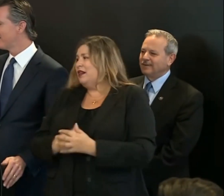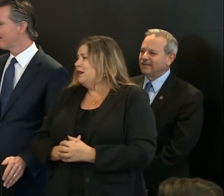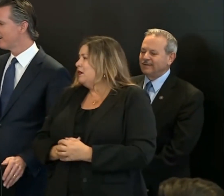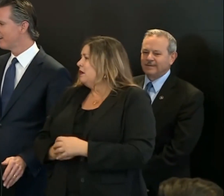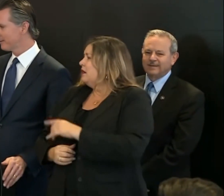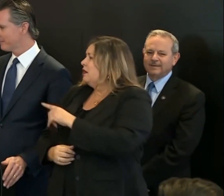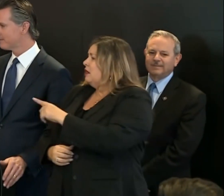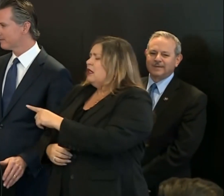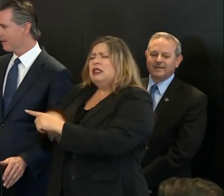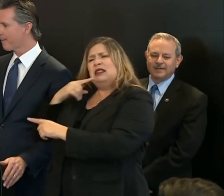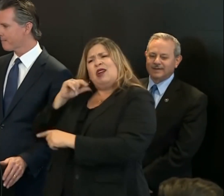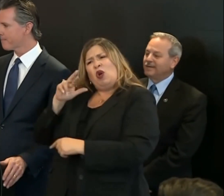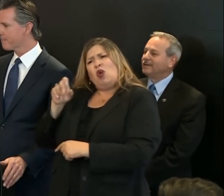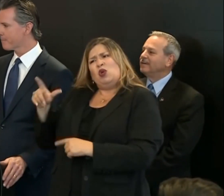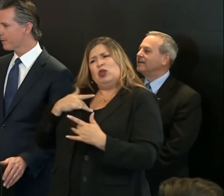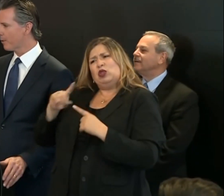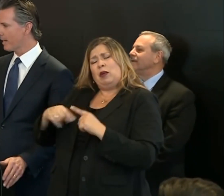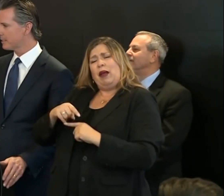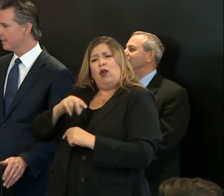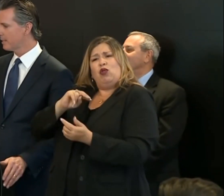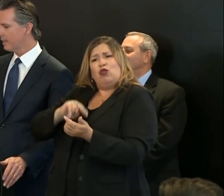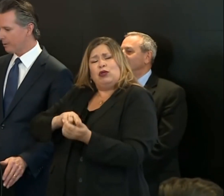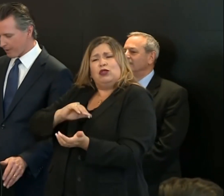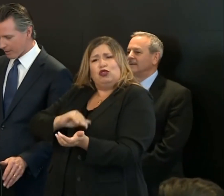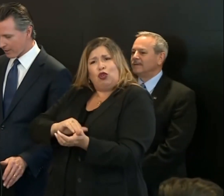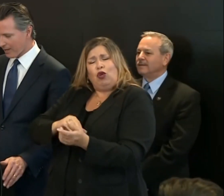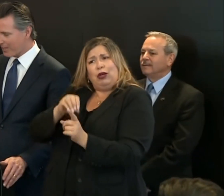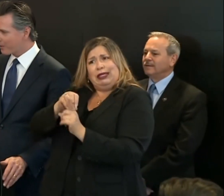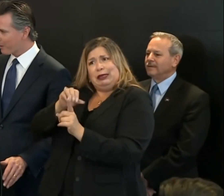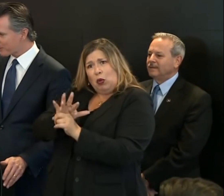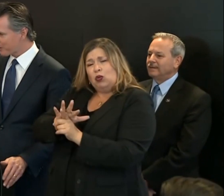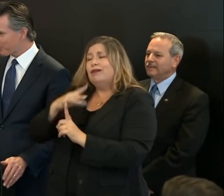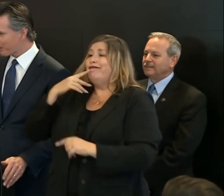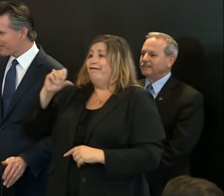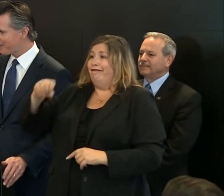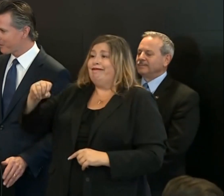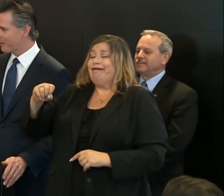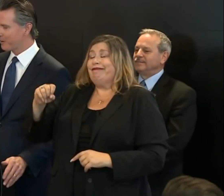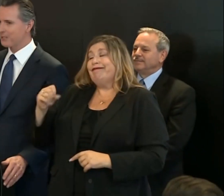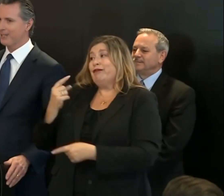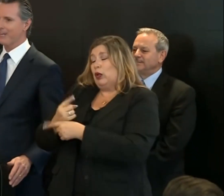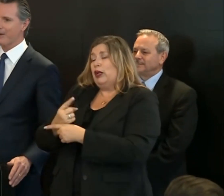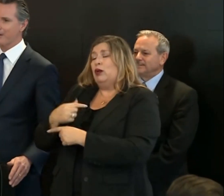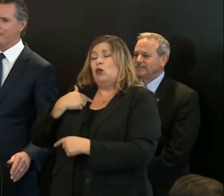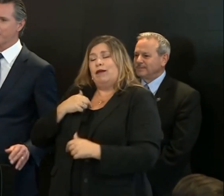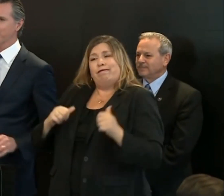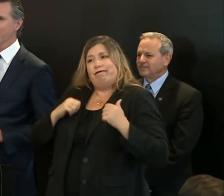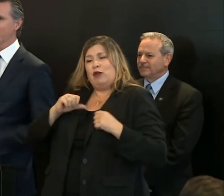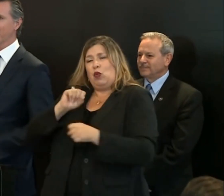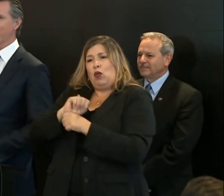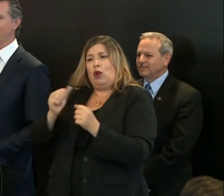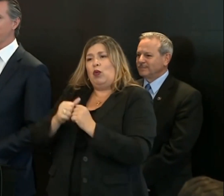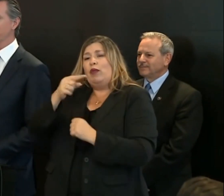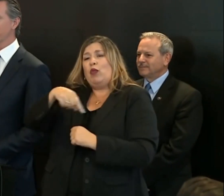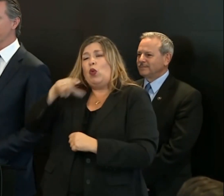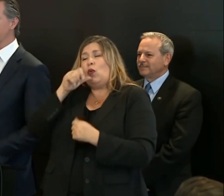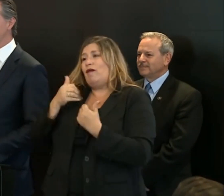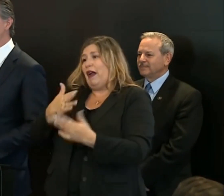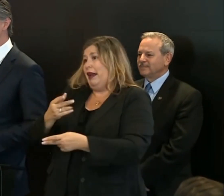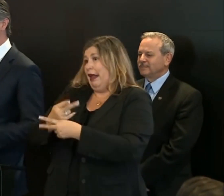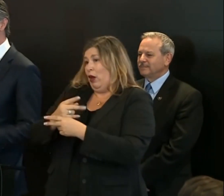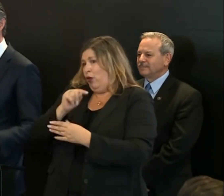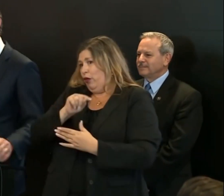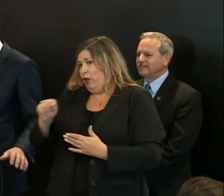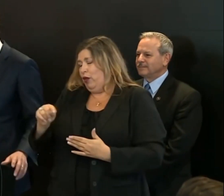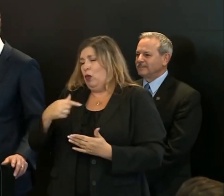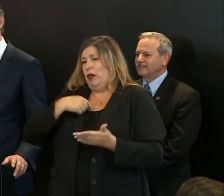being exposed both at Davis and at the First Hospital. Correct. And we are aggressively working with those caregivers. We've